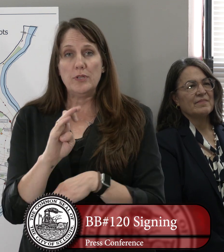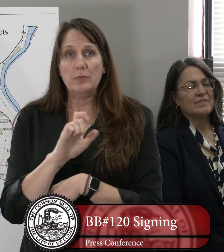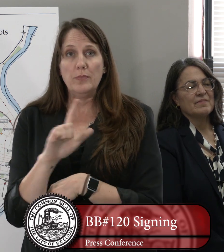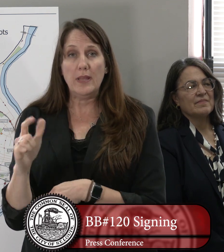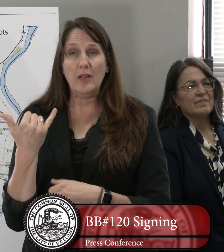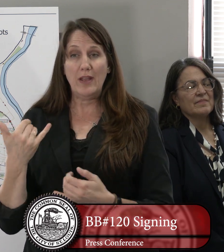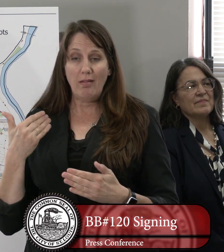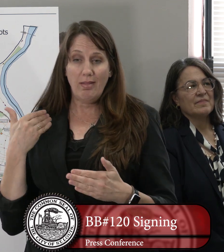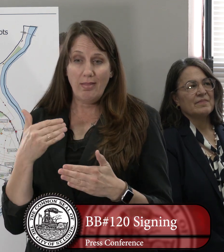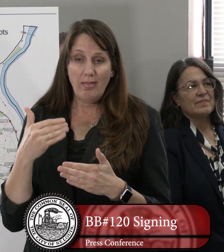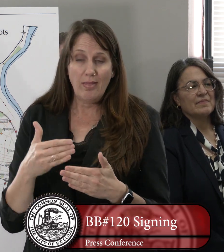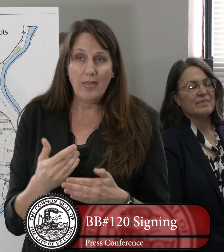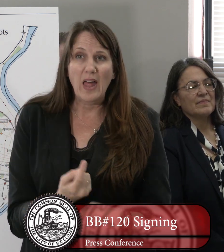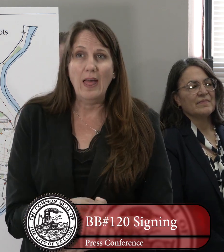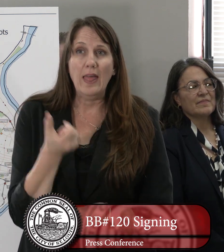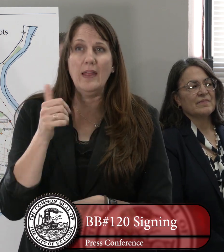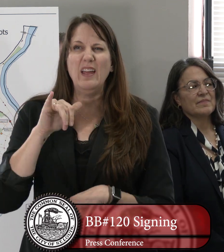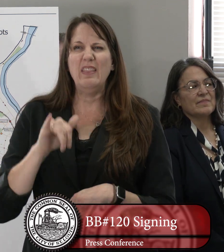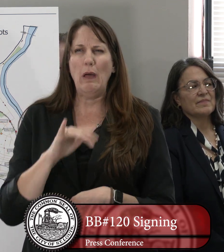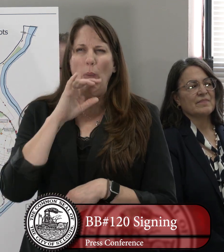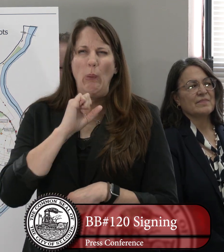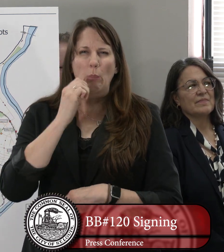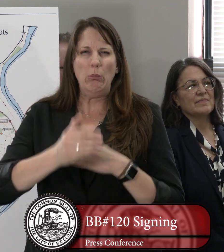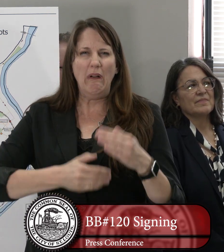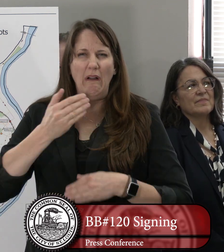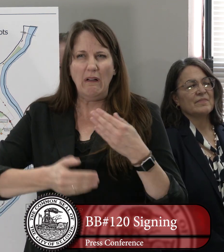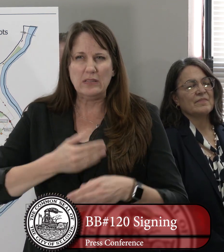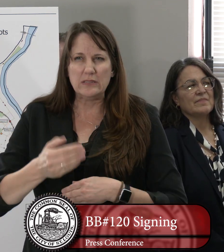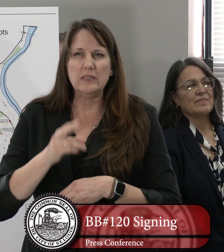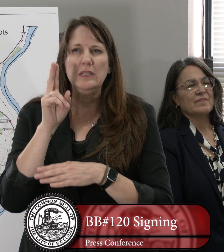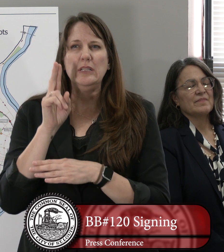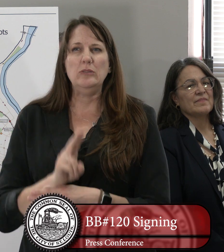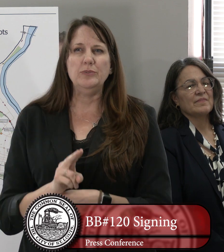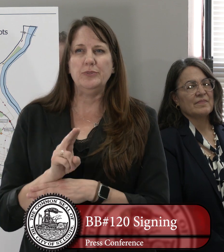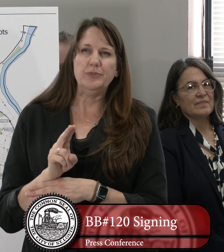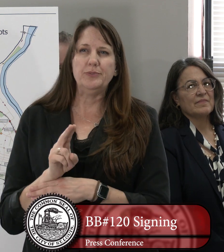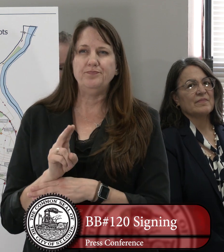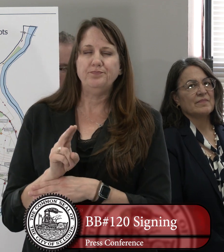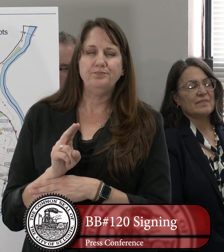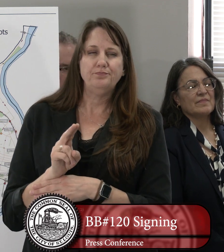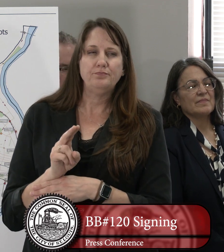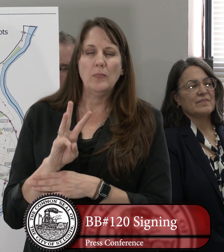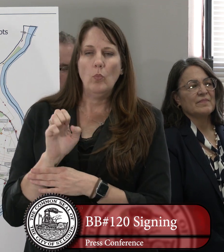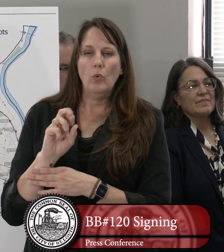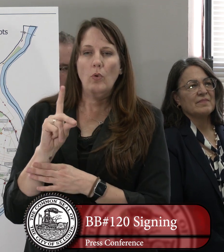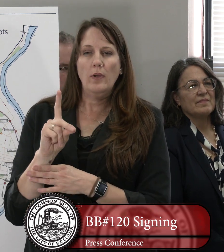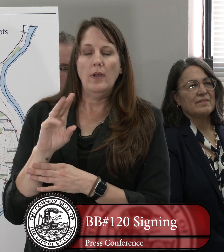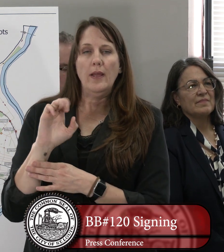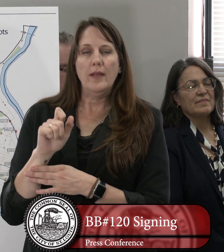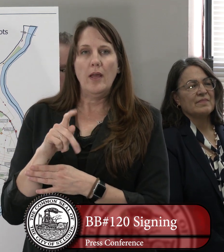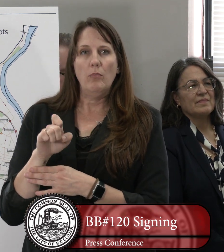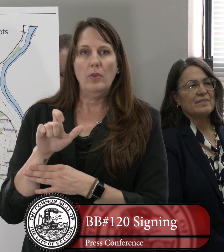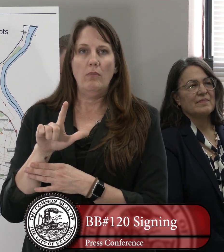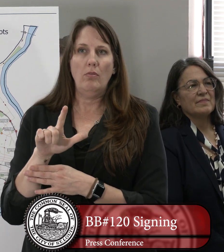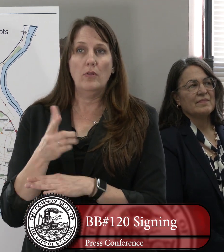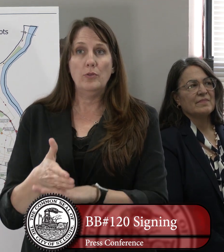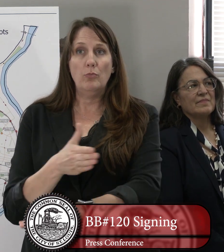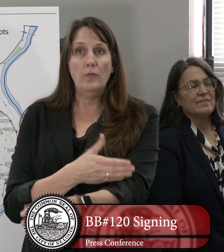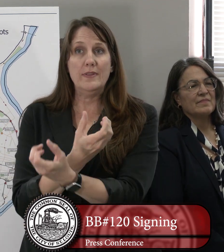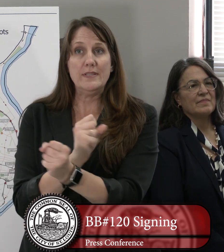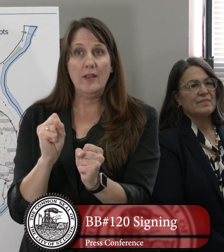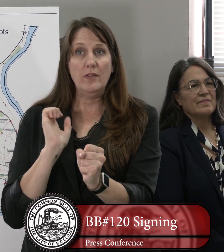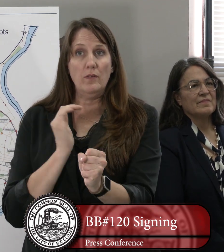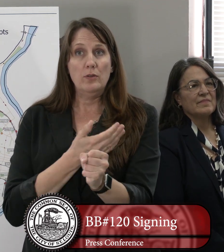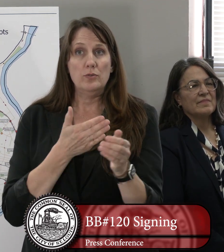to eliminating the archaic process of using ward capital to create safer streets. As many of you know, aldermen